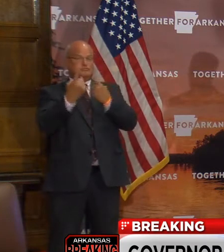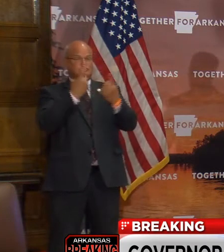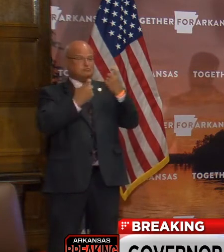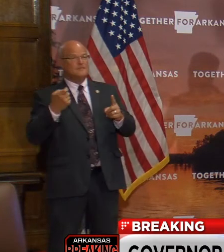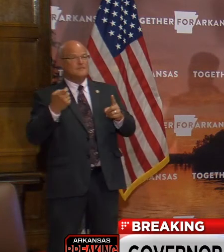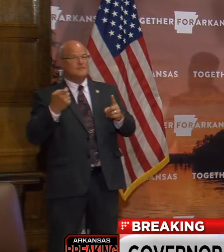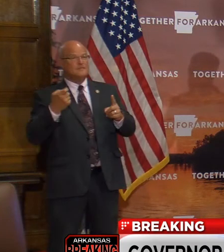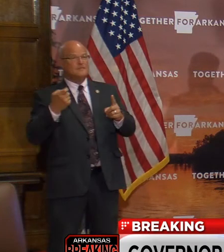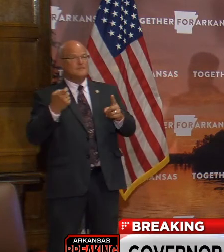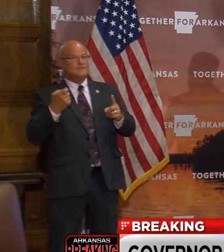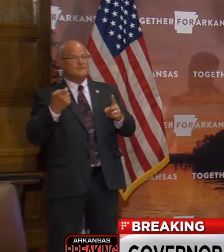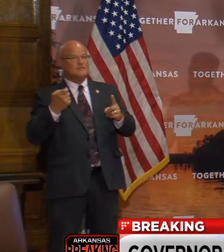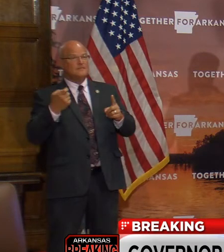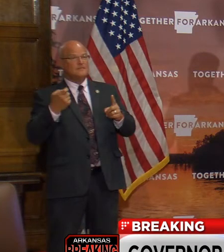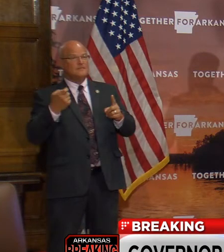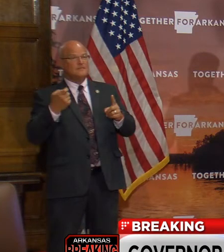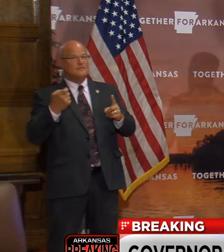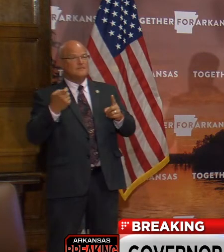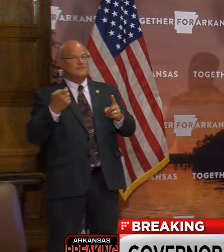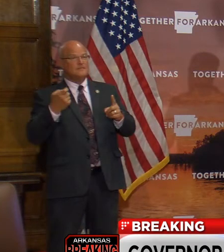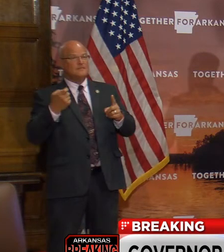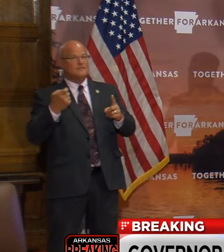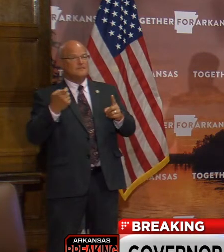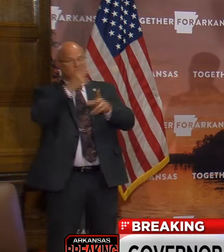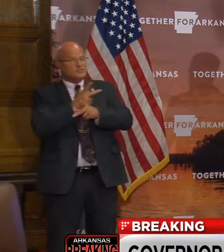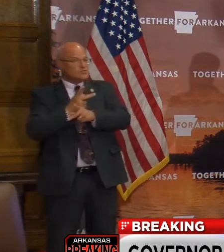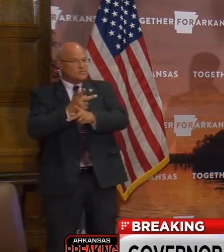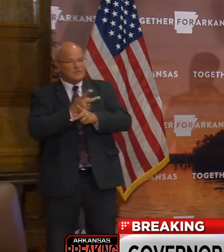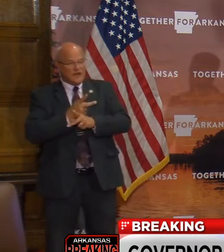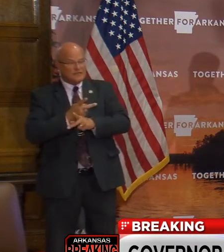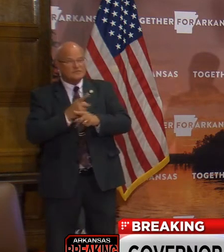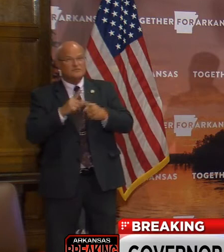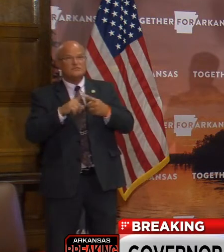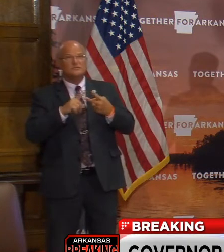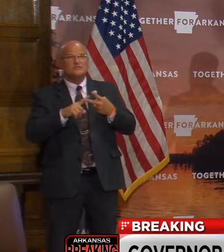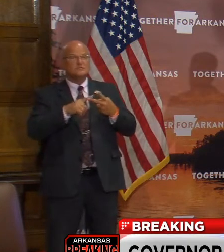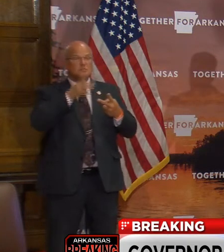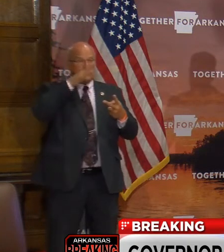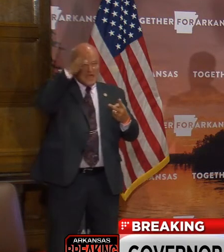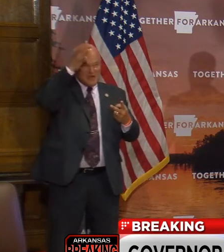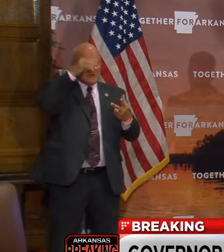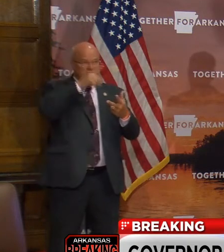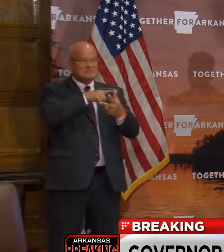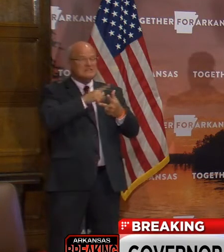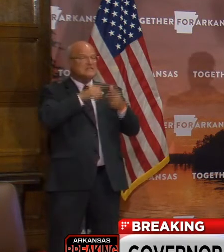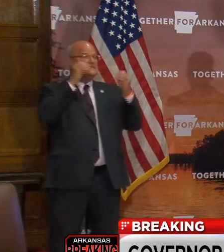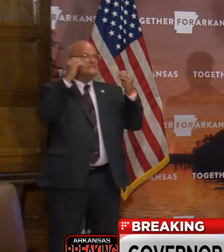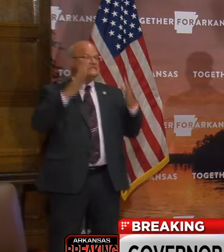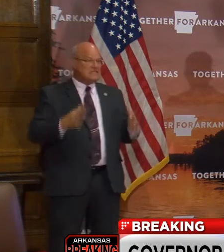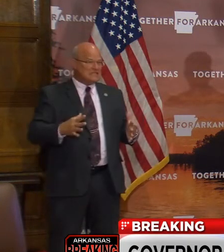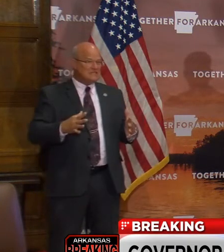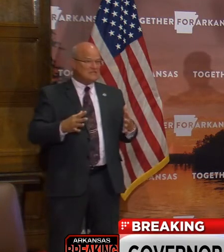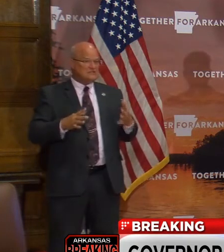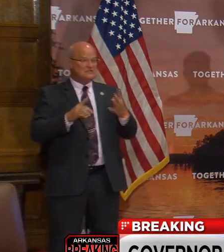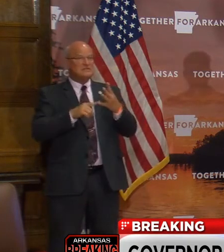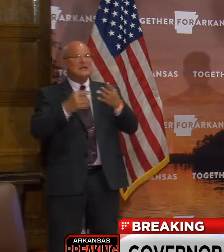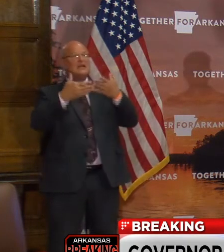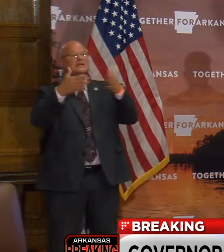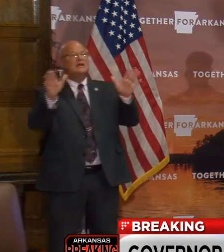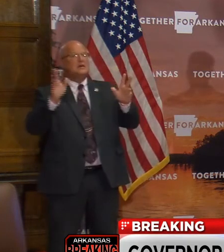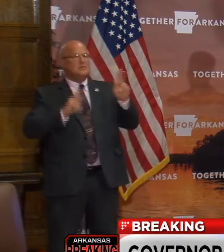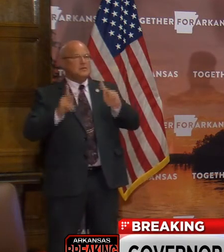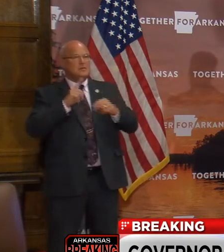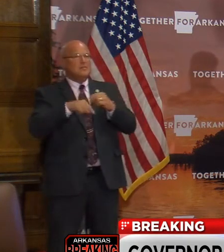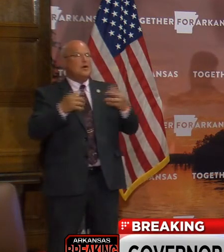from school supervisors, from parents, from teachers, and from the general public